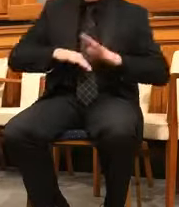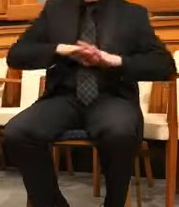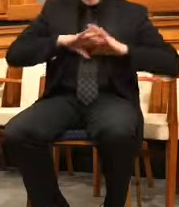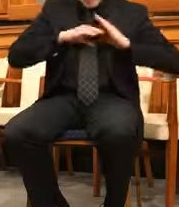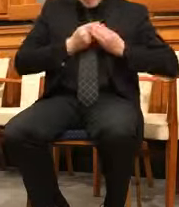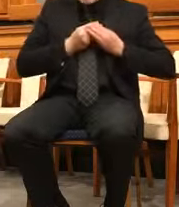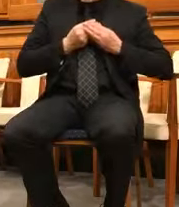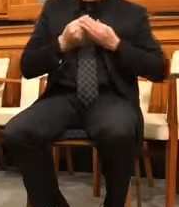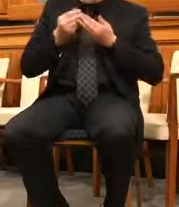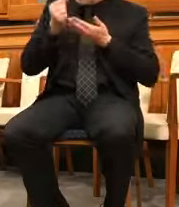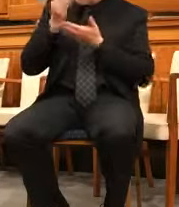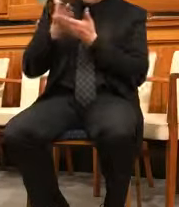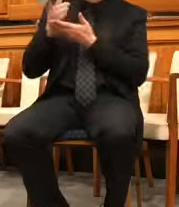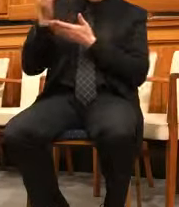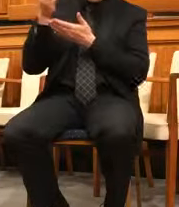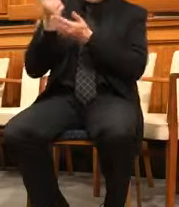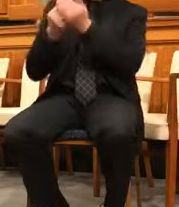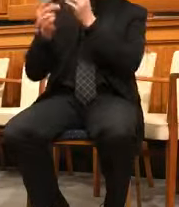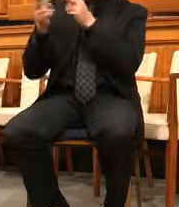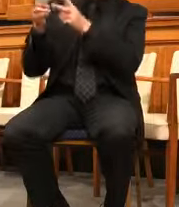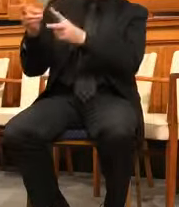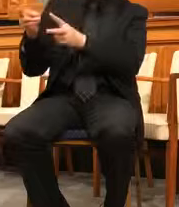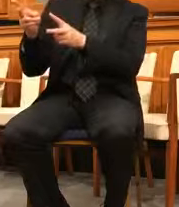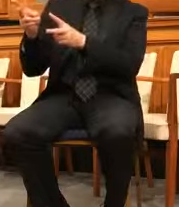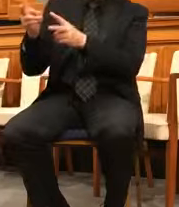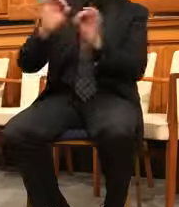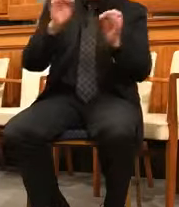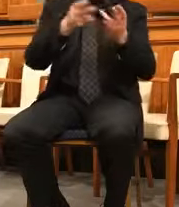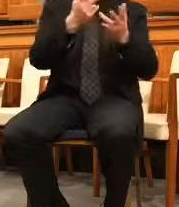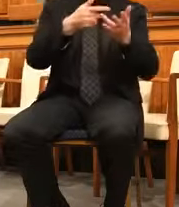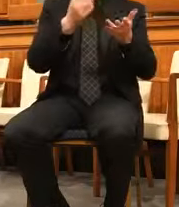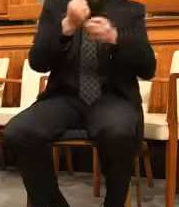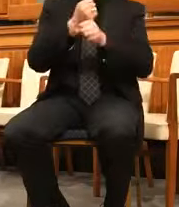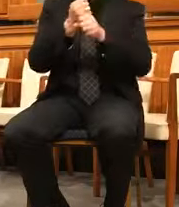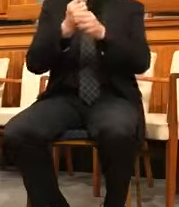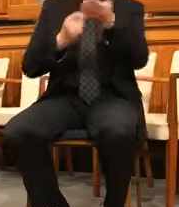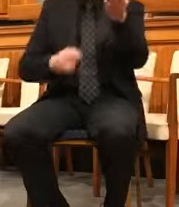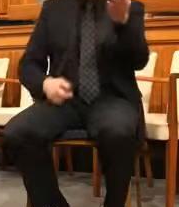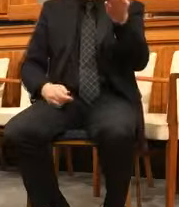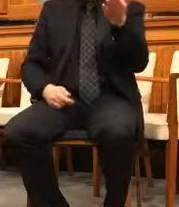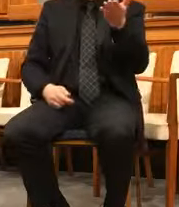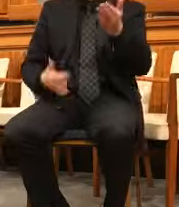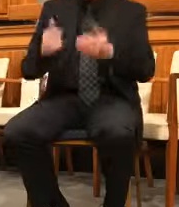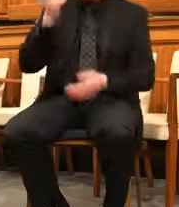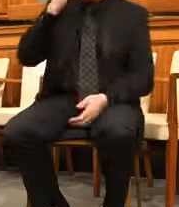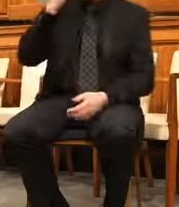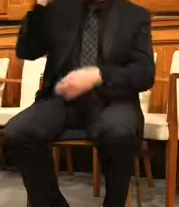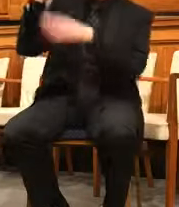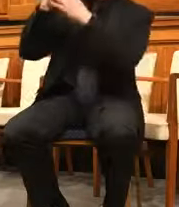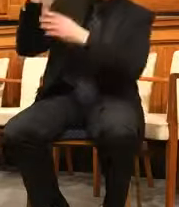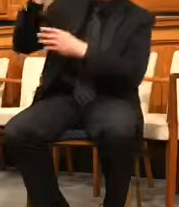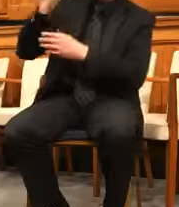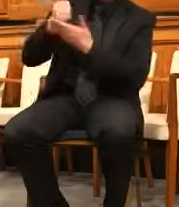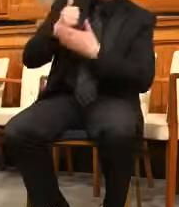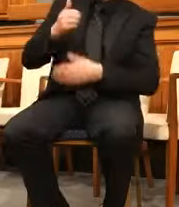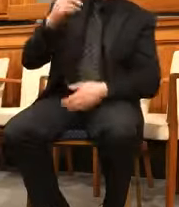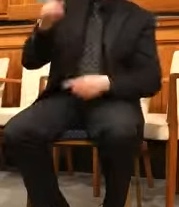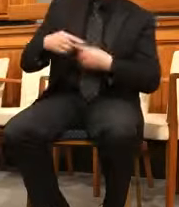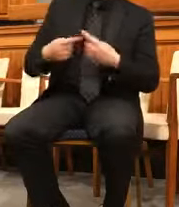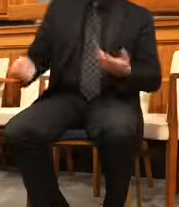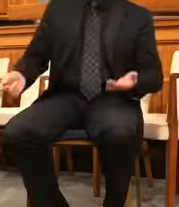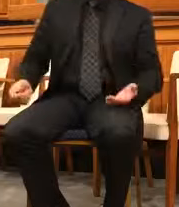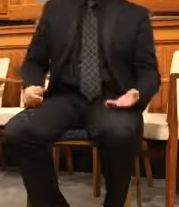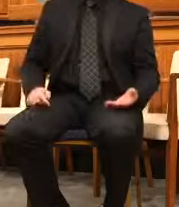of salvation. Nobody else could have done that. No angel could possibly have done it. No human